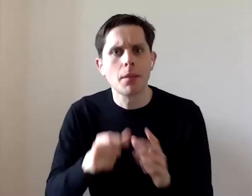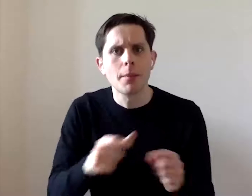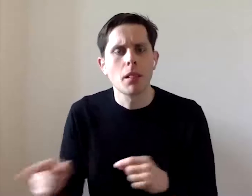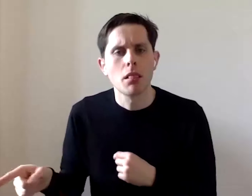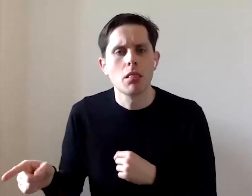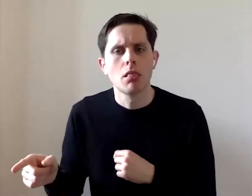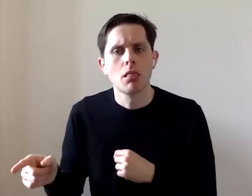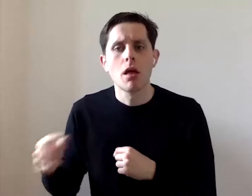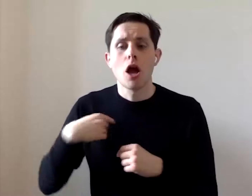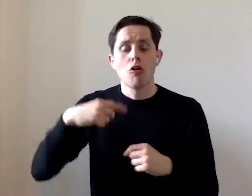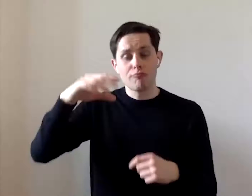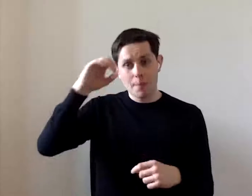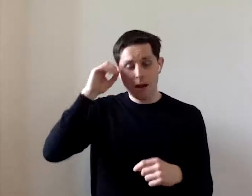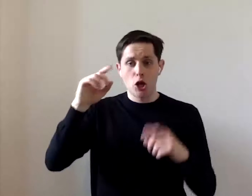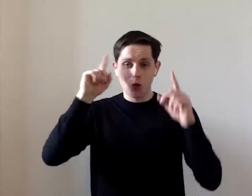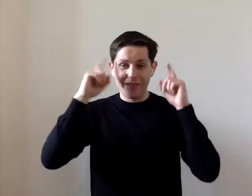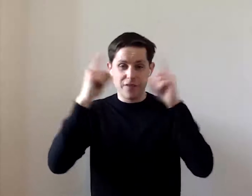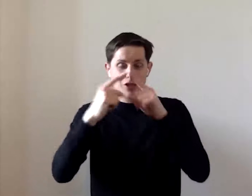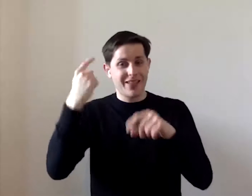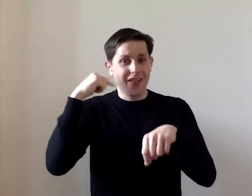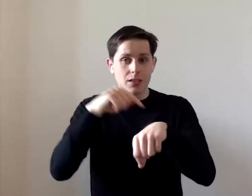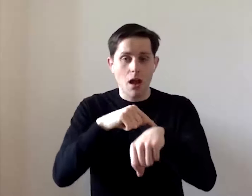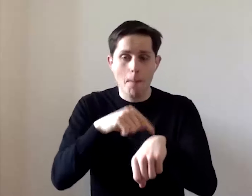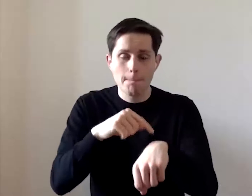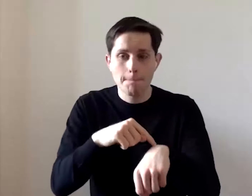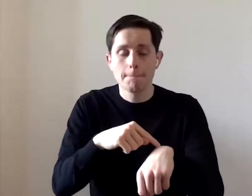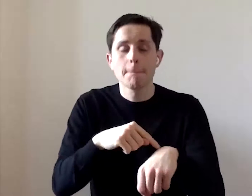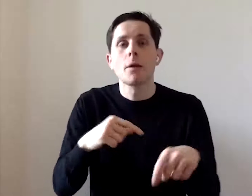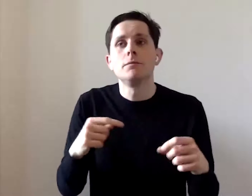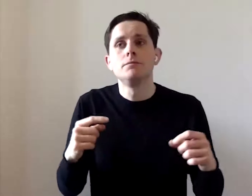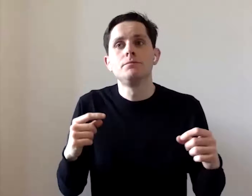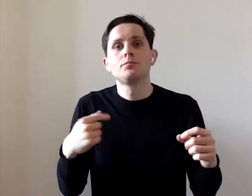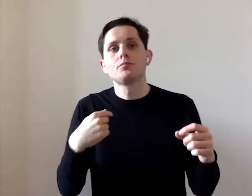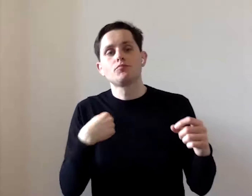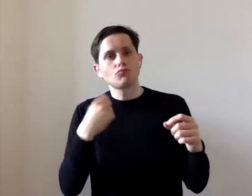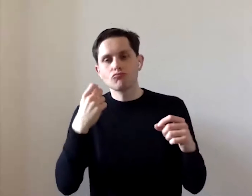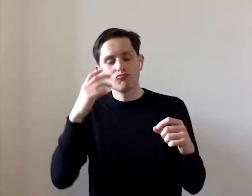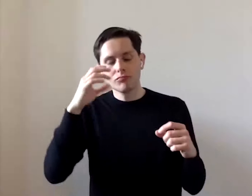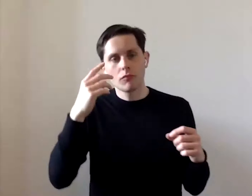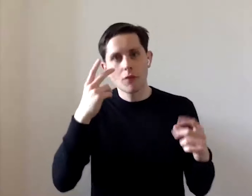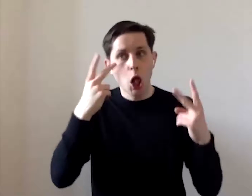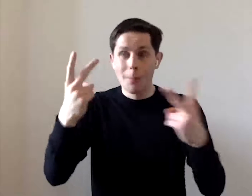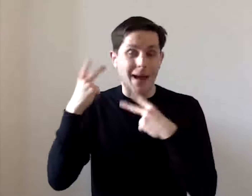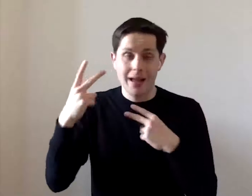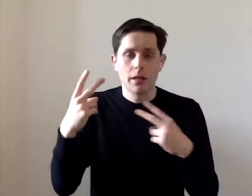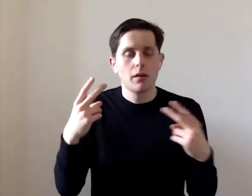lot of universities, so often I find myself thinking, God, if there were just a couple of people on